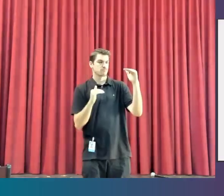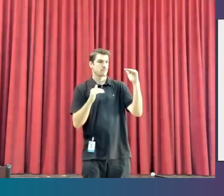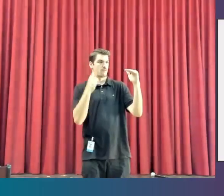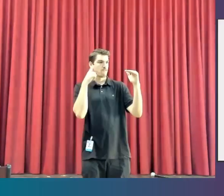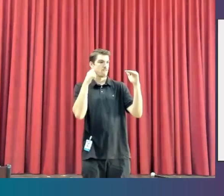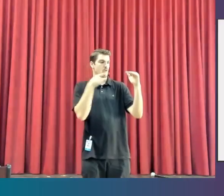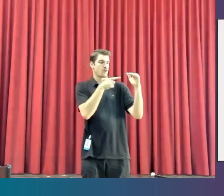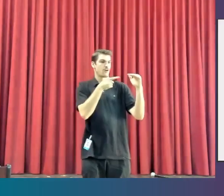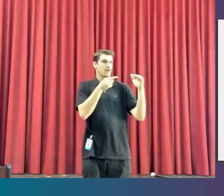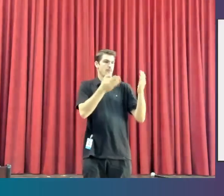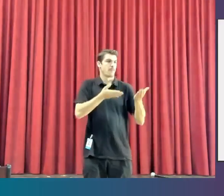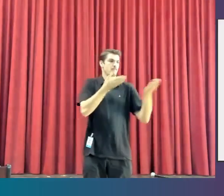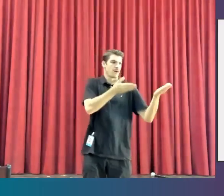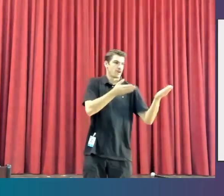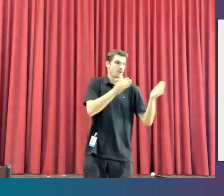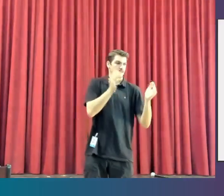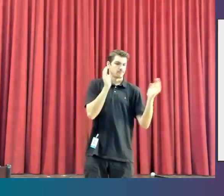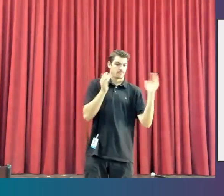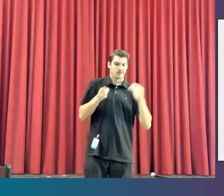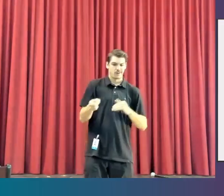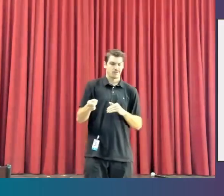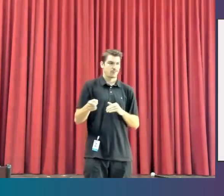provider and a tenant.